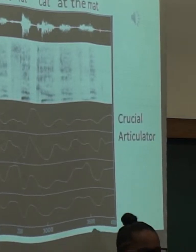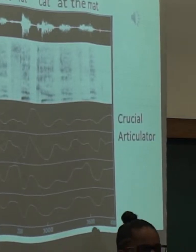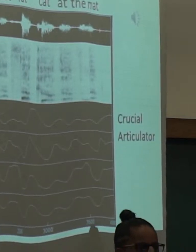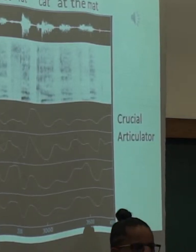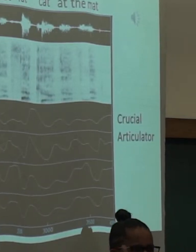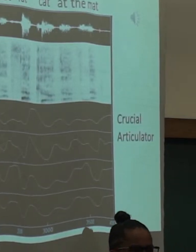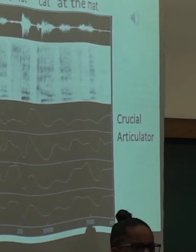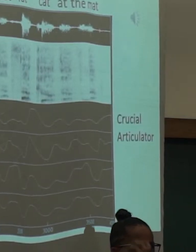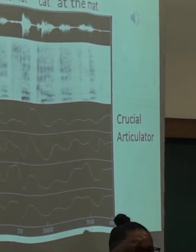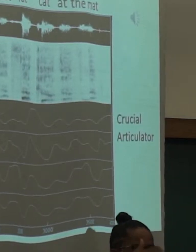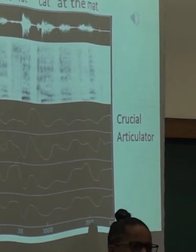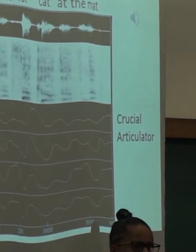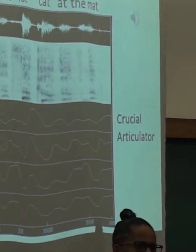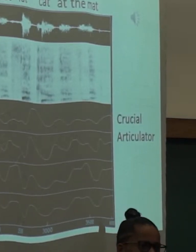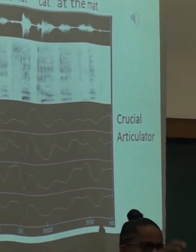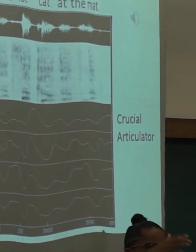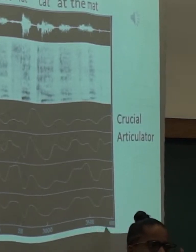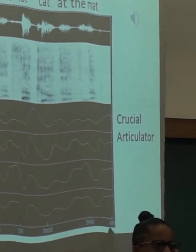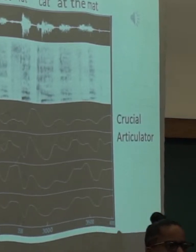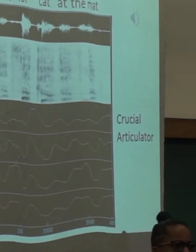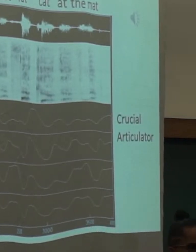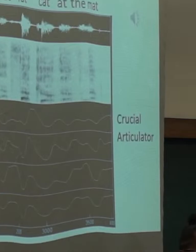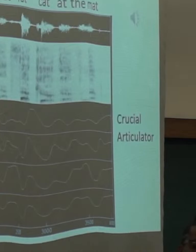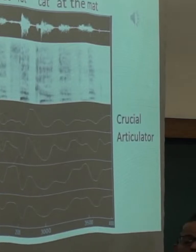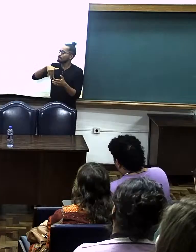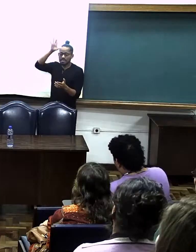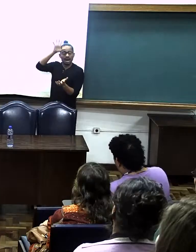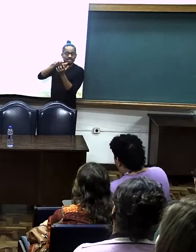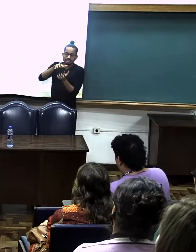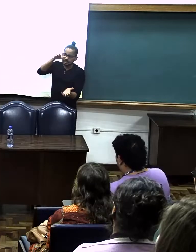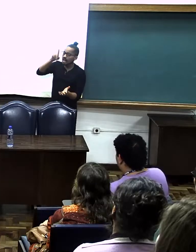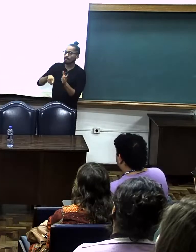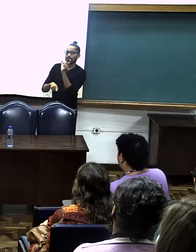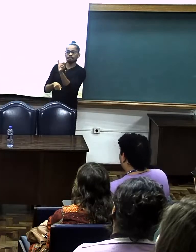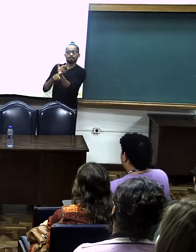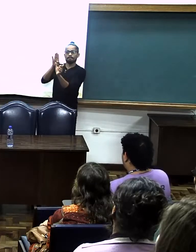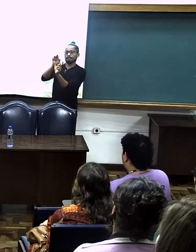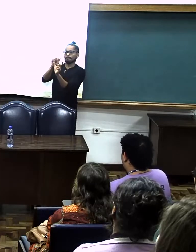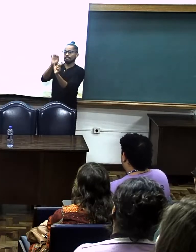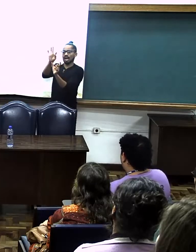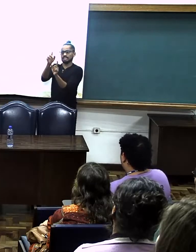syllable, and the biggest syllable open is on bat, and the next one is on fat.